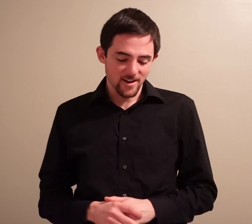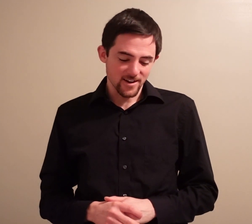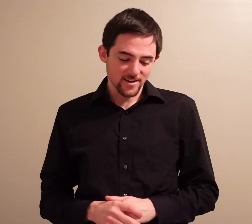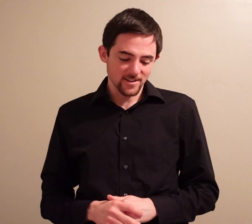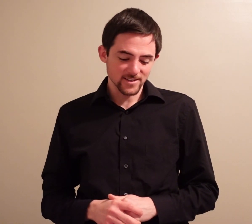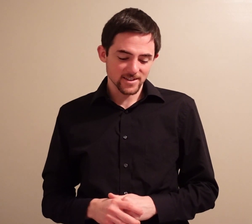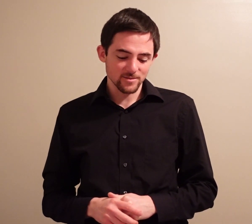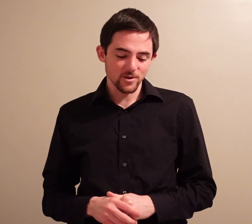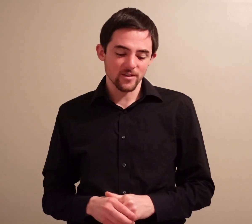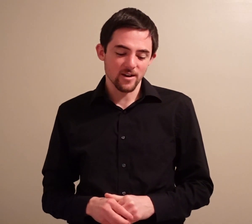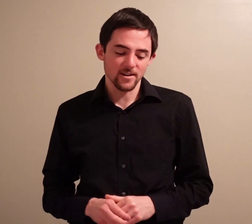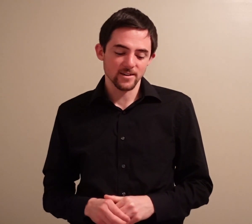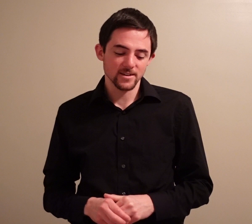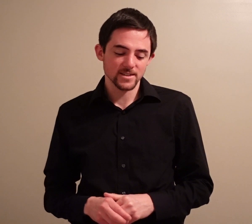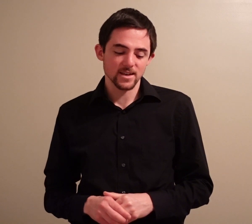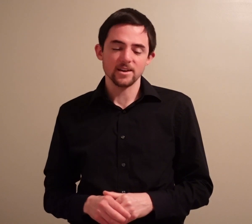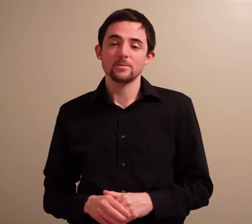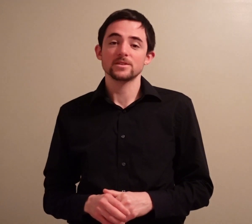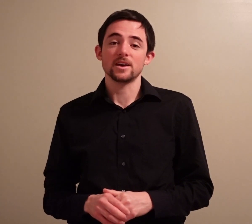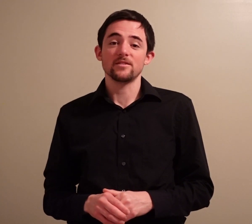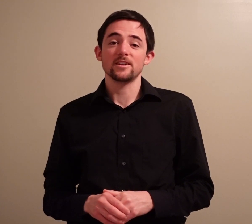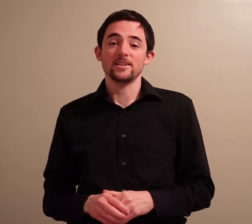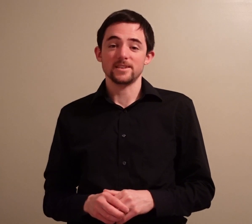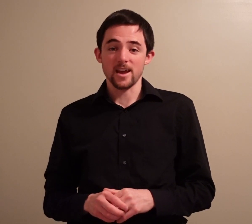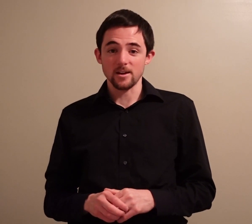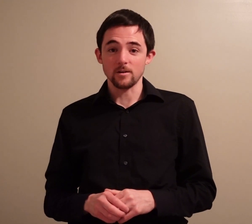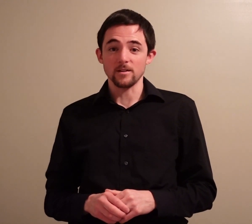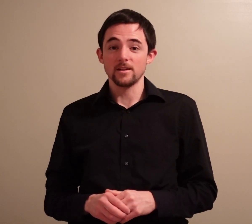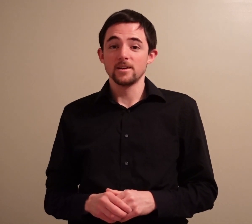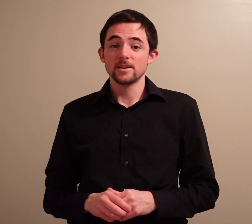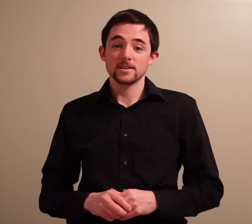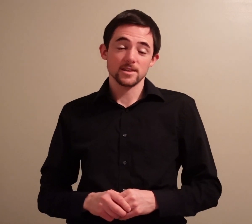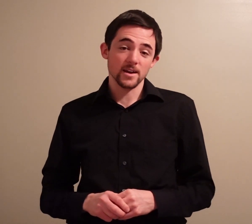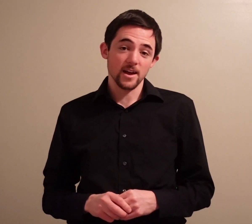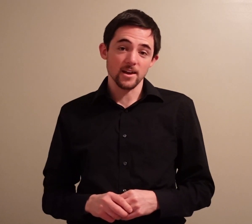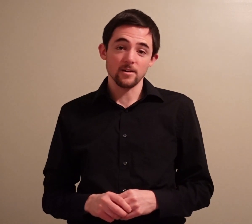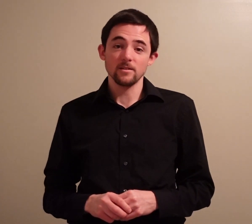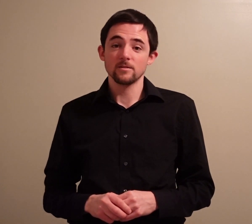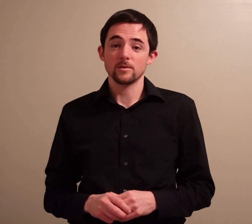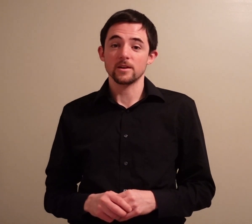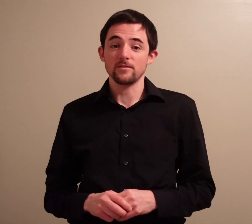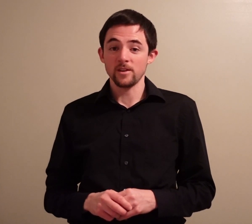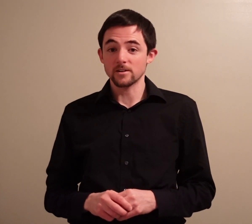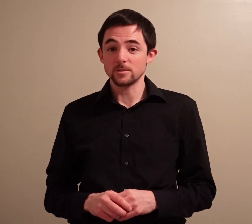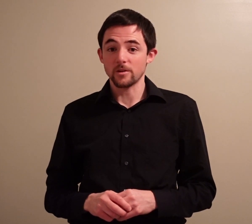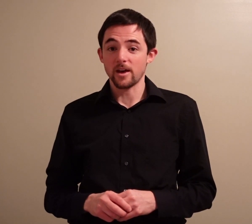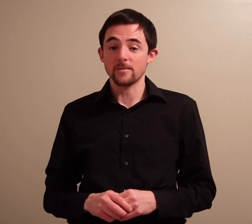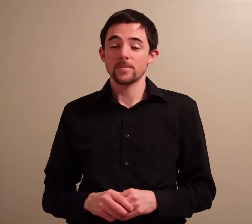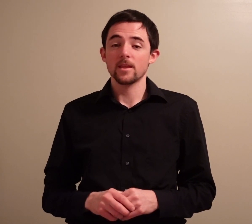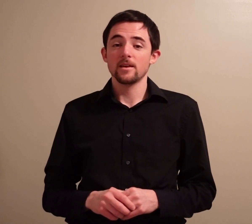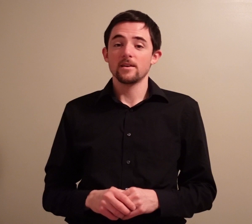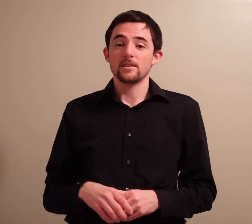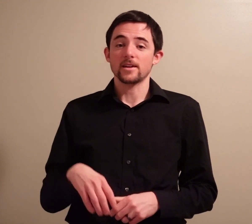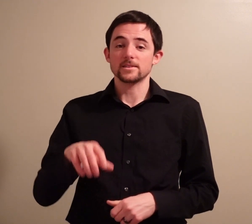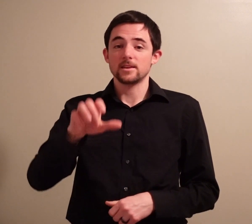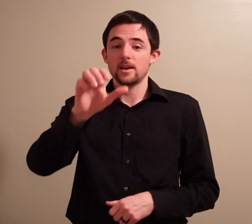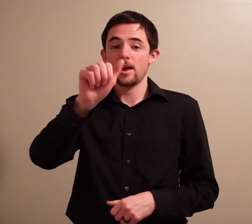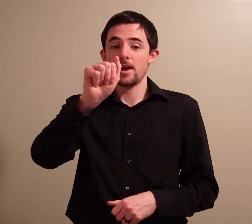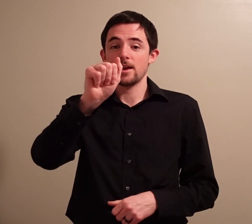Alrighty, let's keep moving on. Sign number 7 is ankle. To sign ankle, we're going to fingerspell that. That's